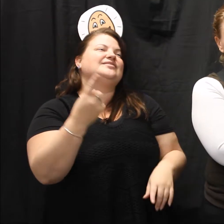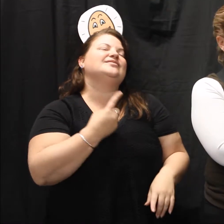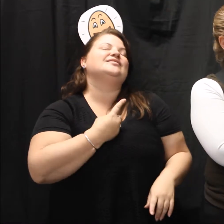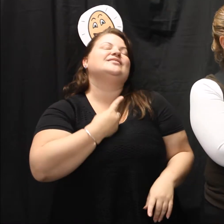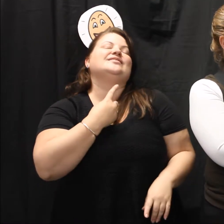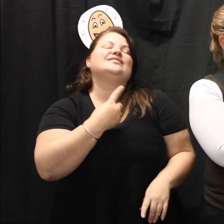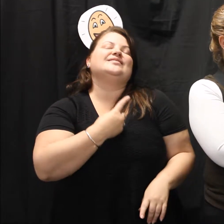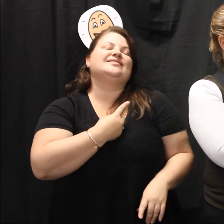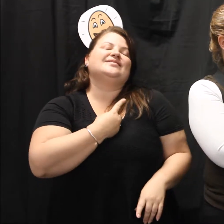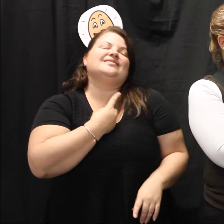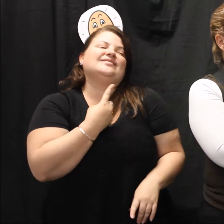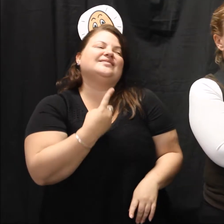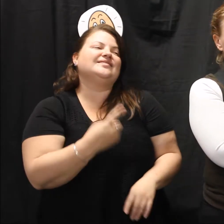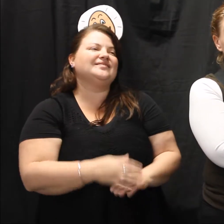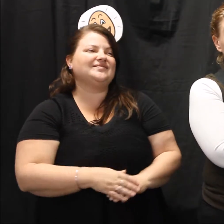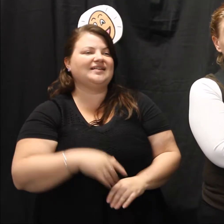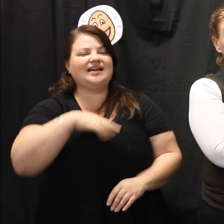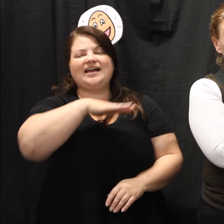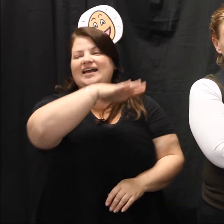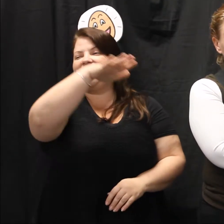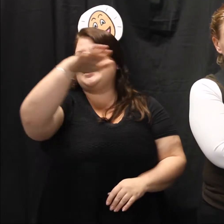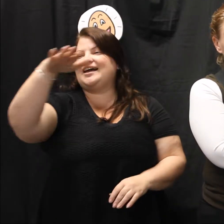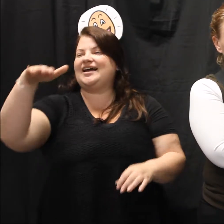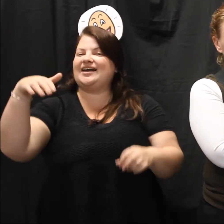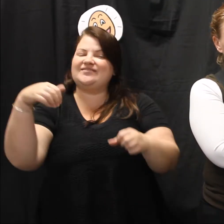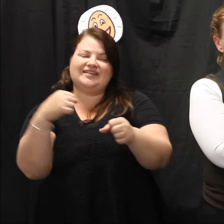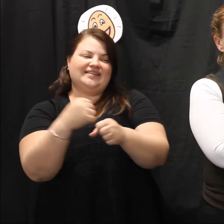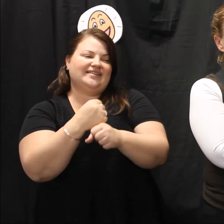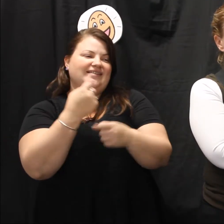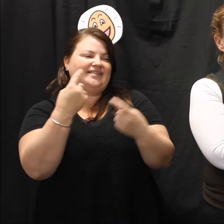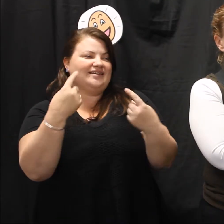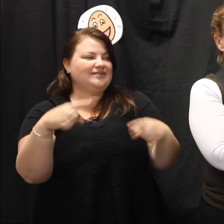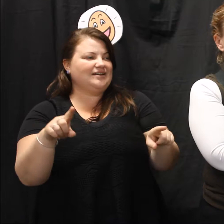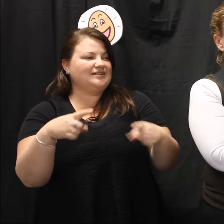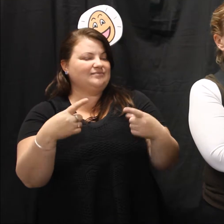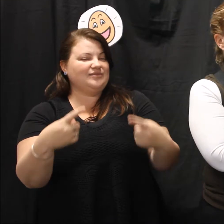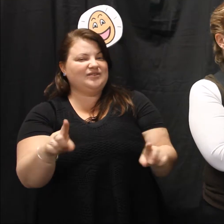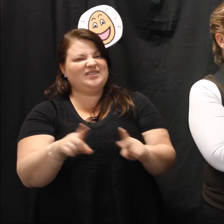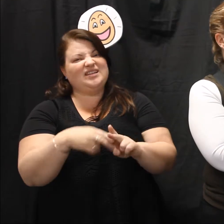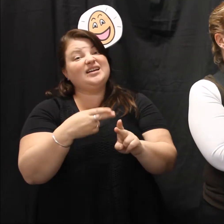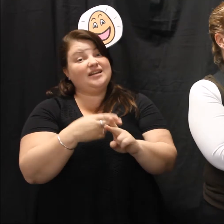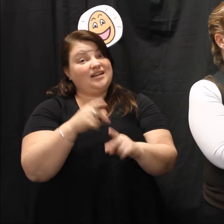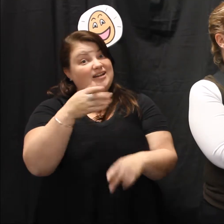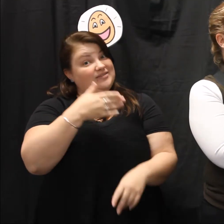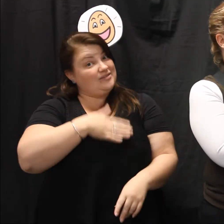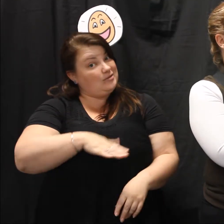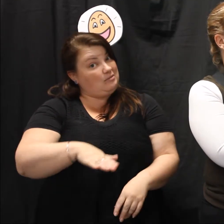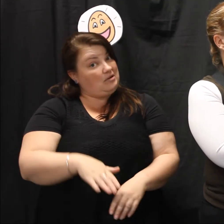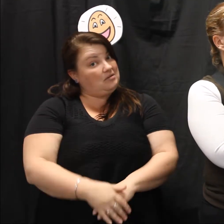Everything makes music if you really want it to.